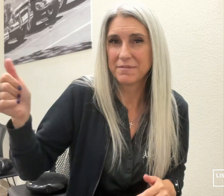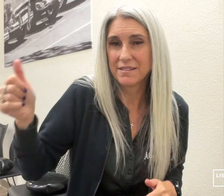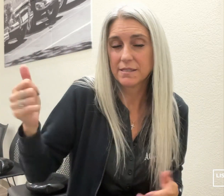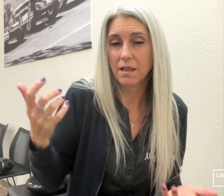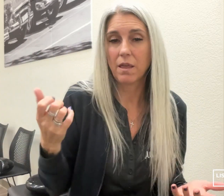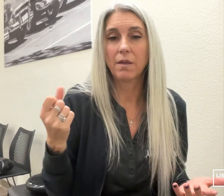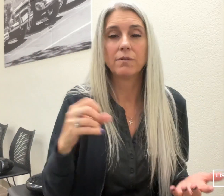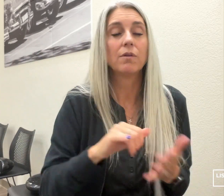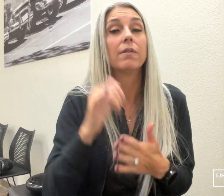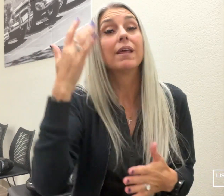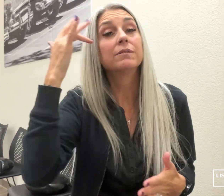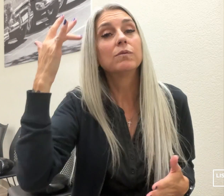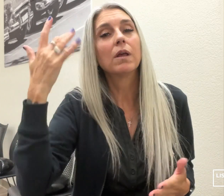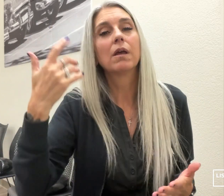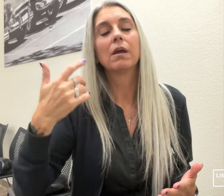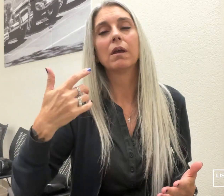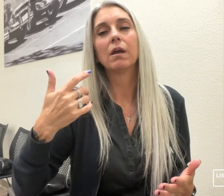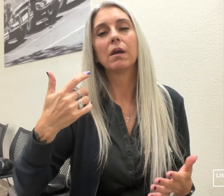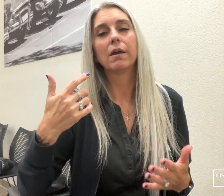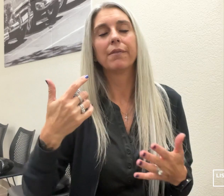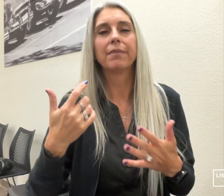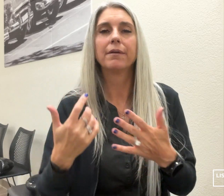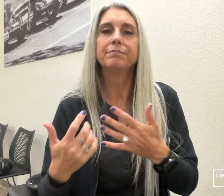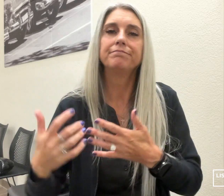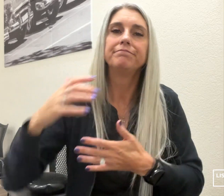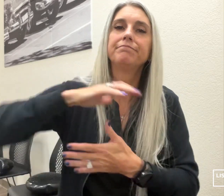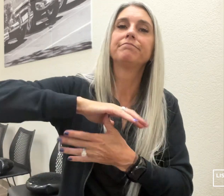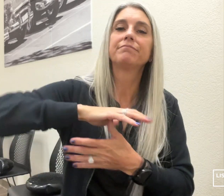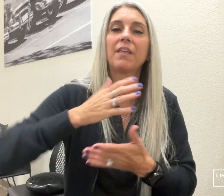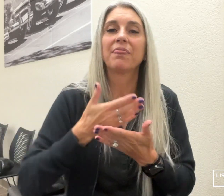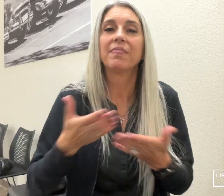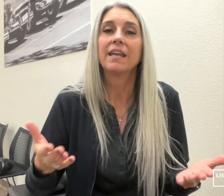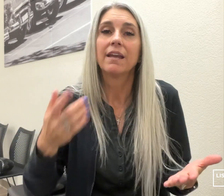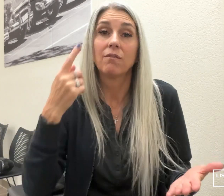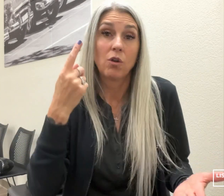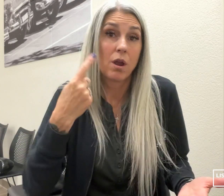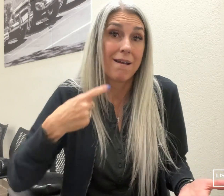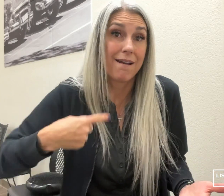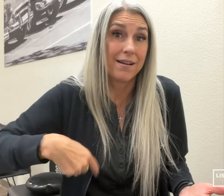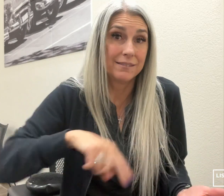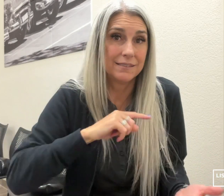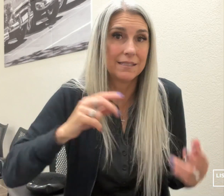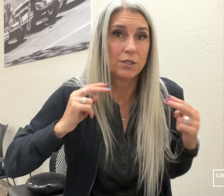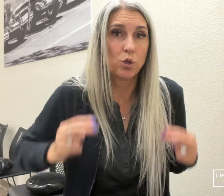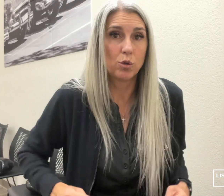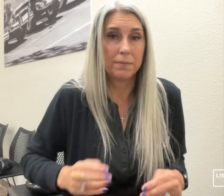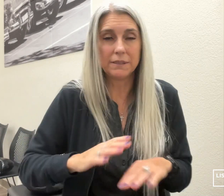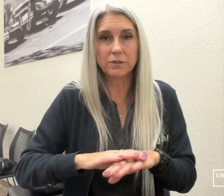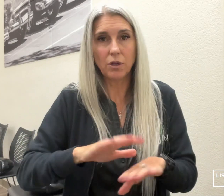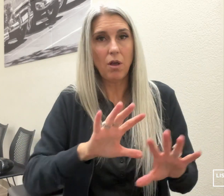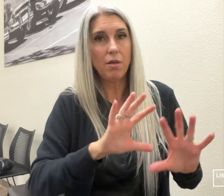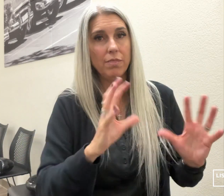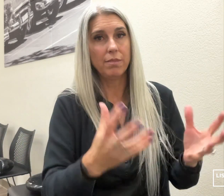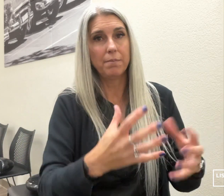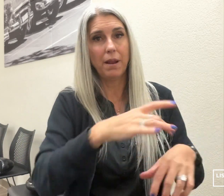And that is why the ultimate thing for you and I as human beings on this planet is to